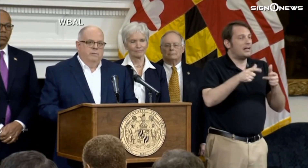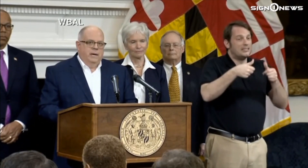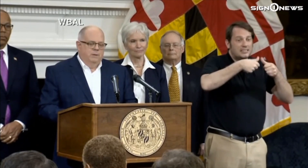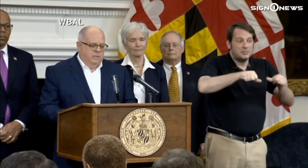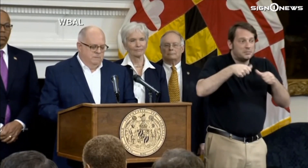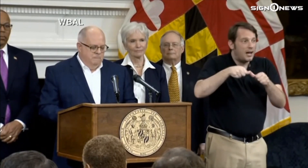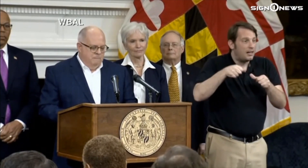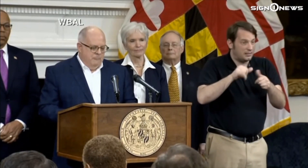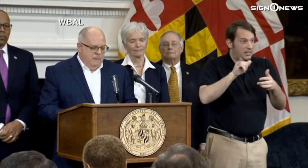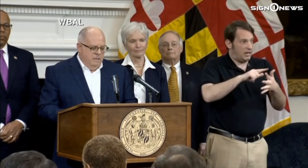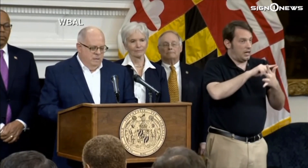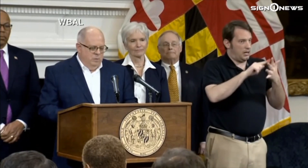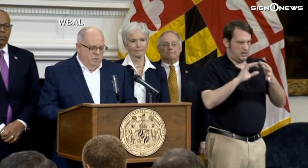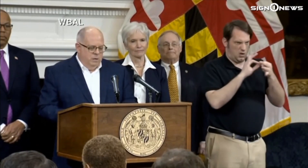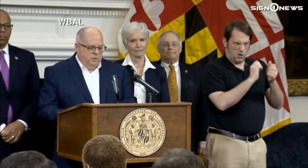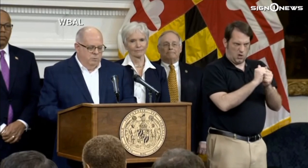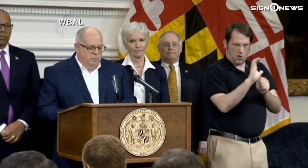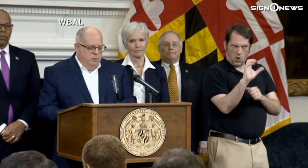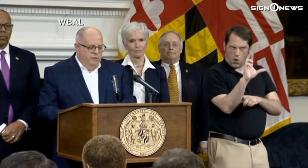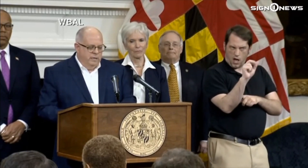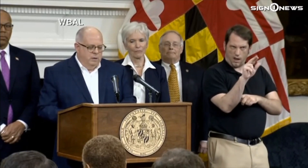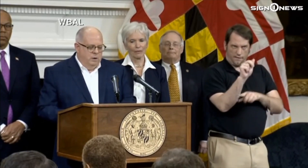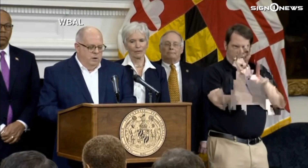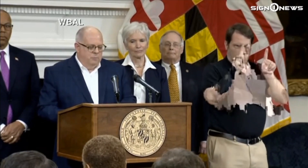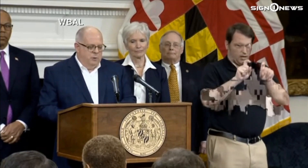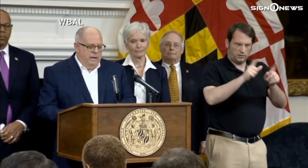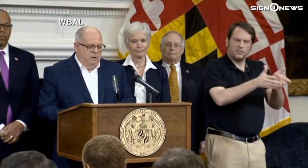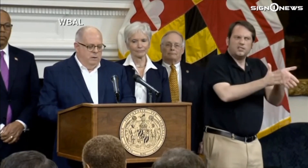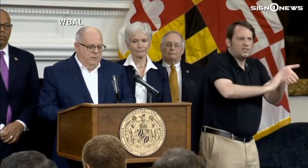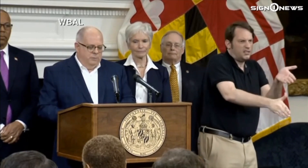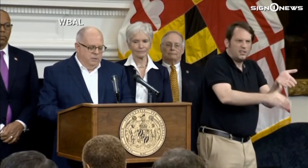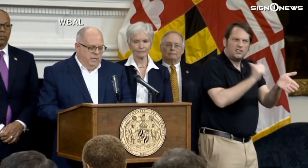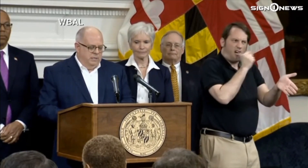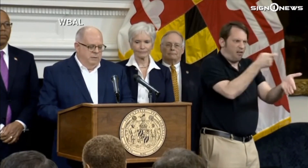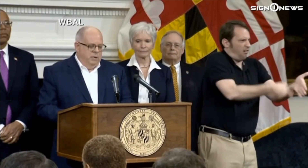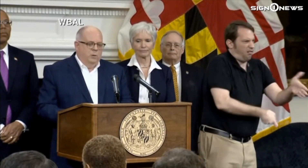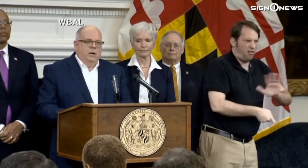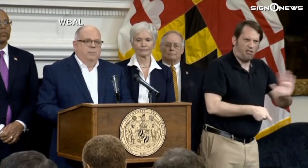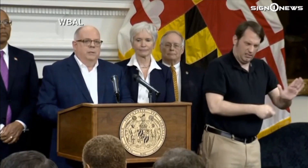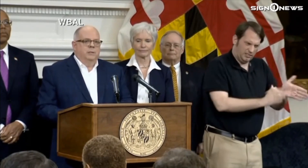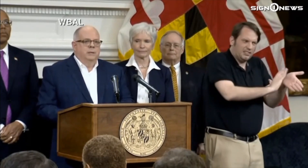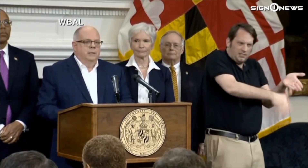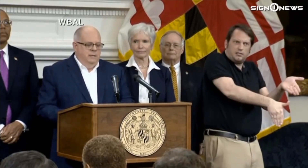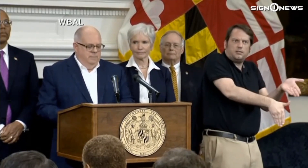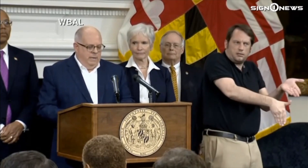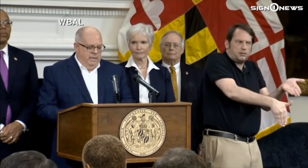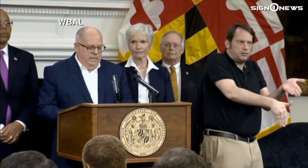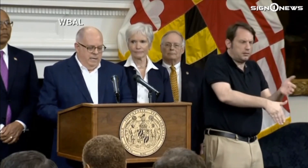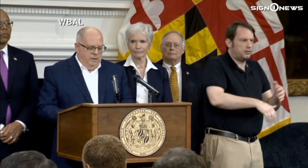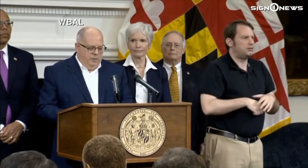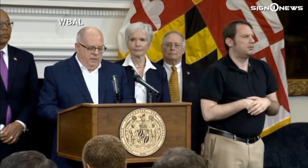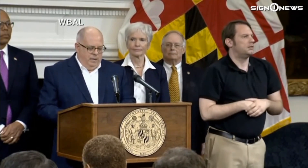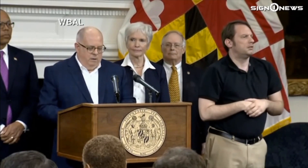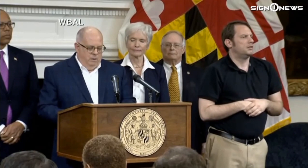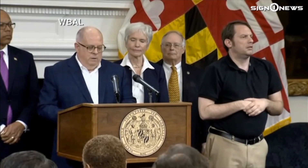coronavirus. We are also removing all prior authorization requirements by any health carrier